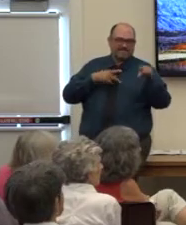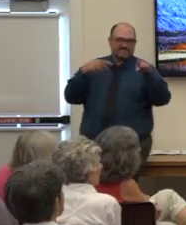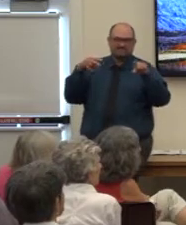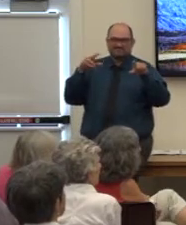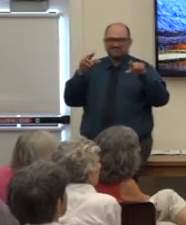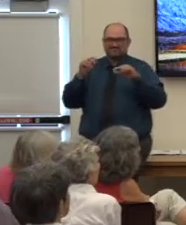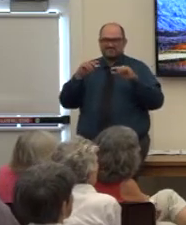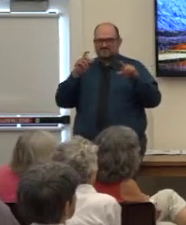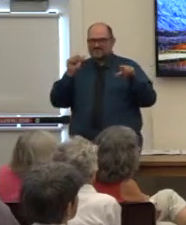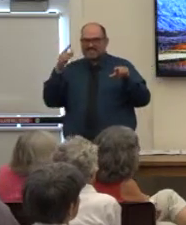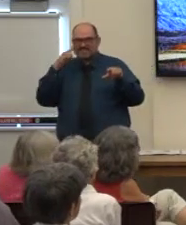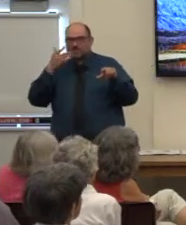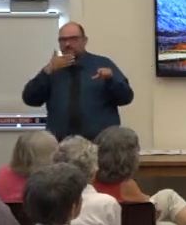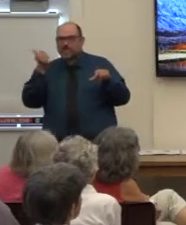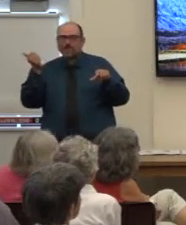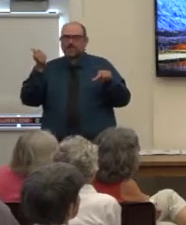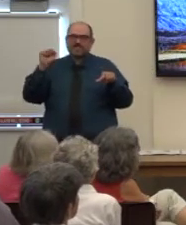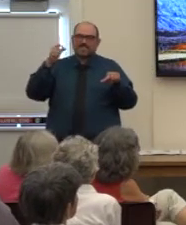You can hear it. Okay.